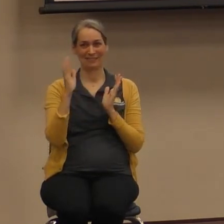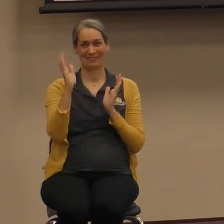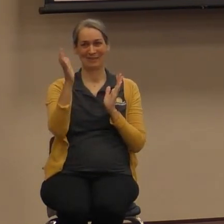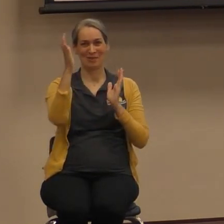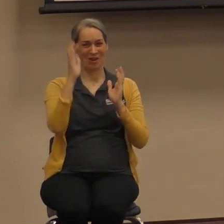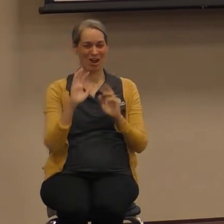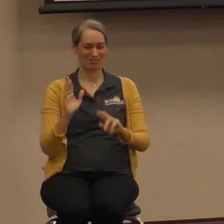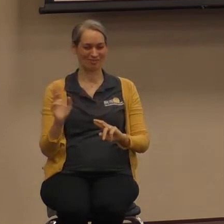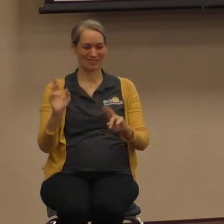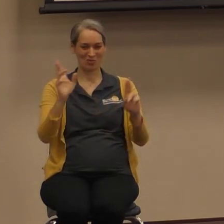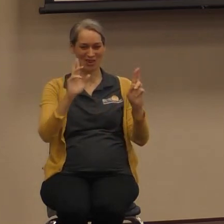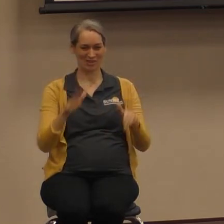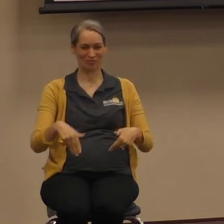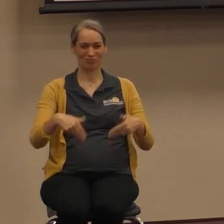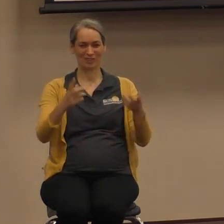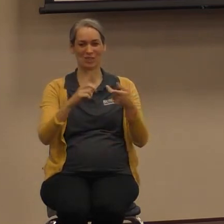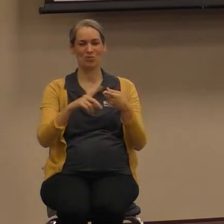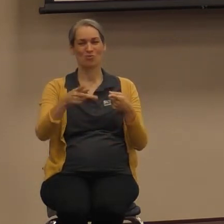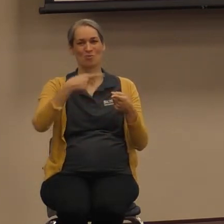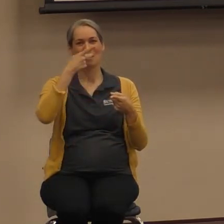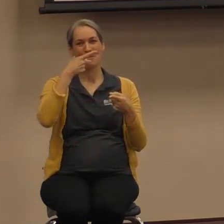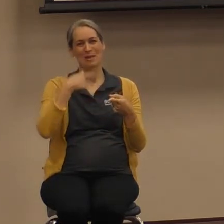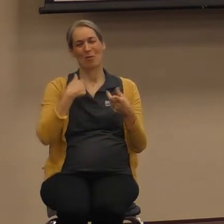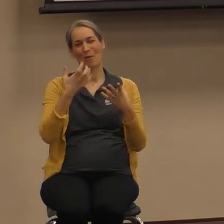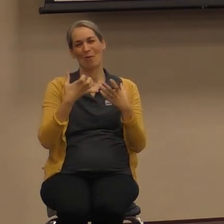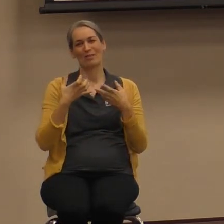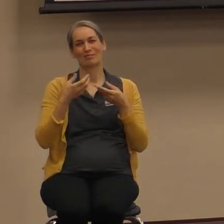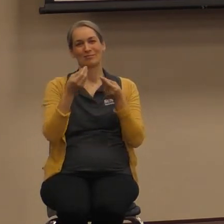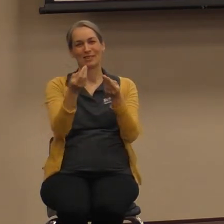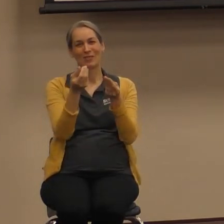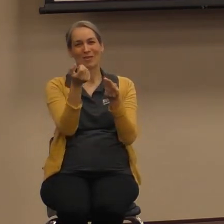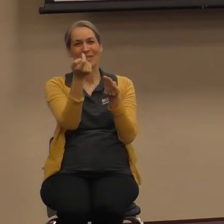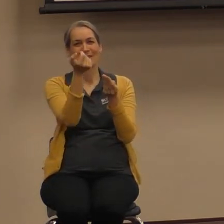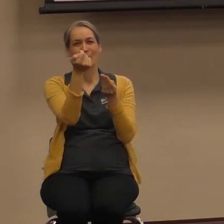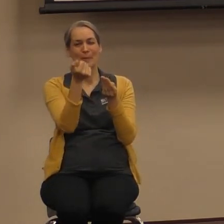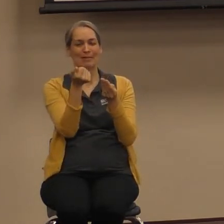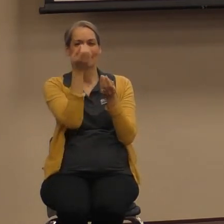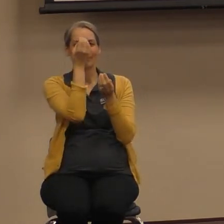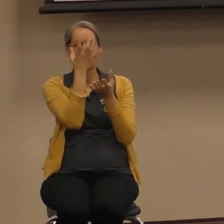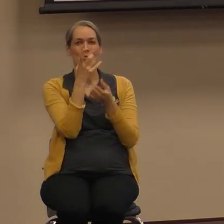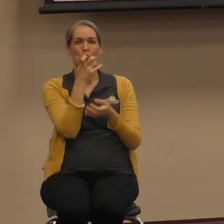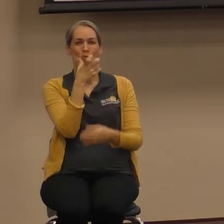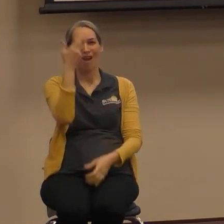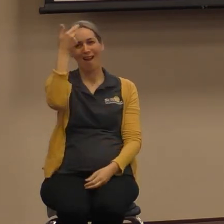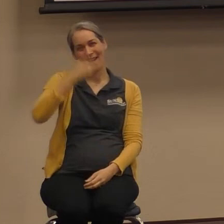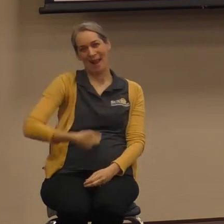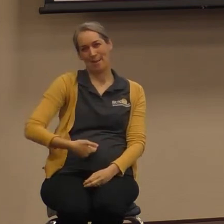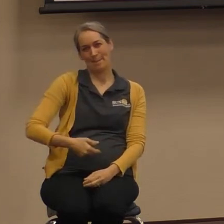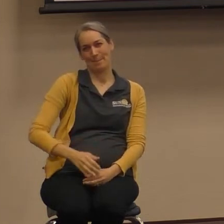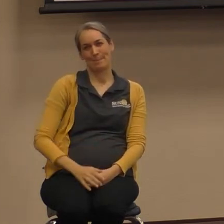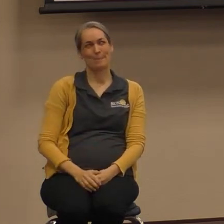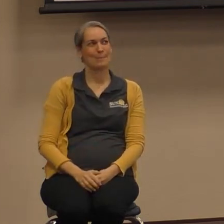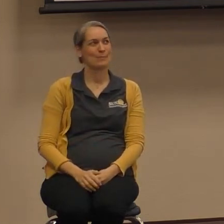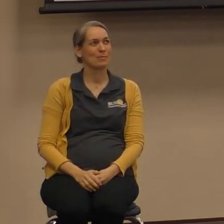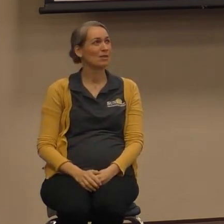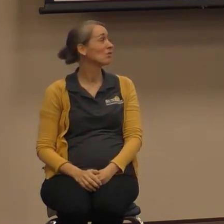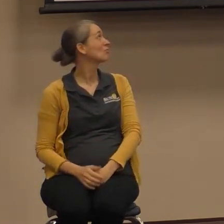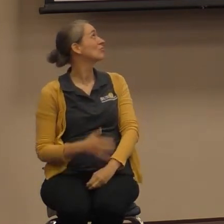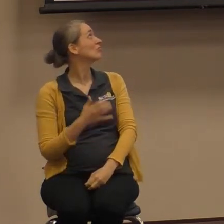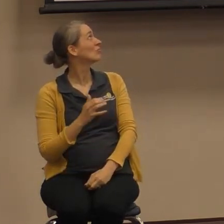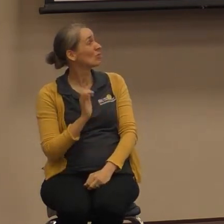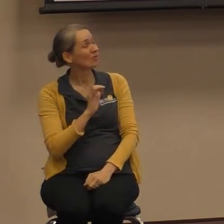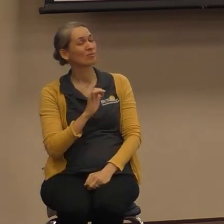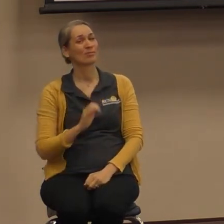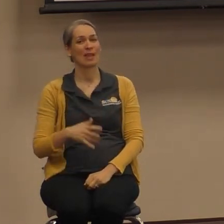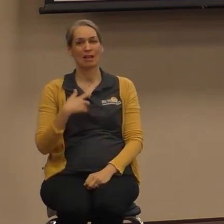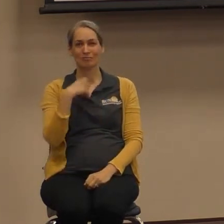Getting it ready to present to the public, and so I'm just going to tell you a little bit, make sure it's working, about who I am. I think you already had that up there.